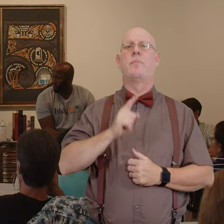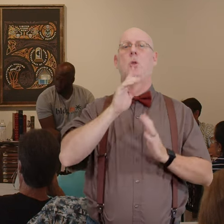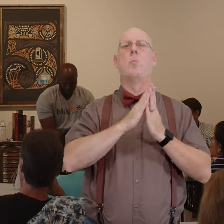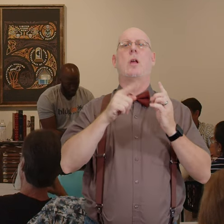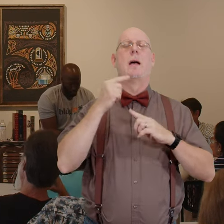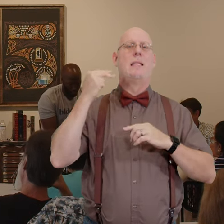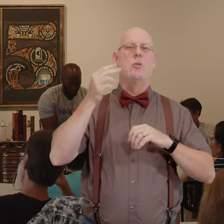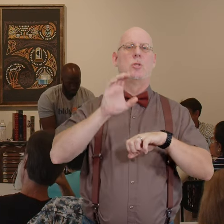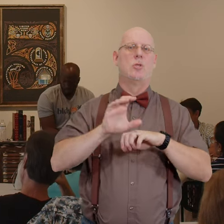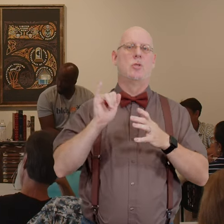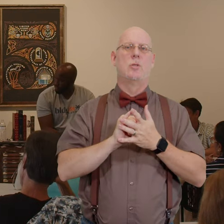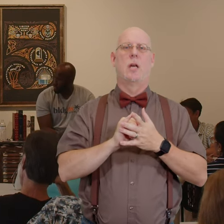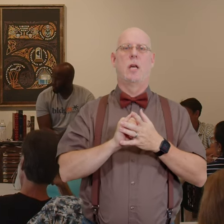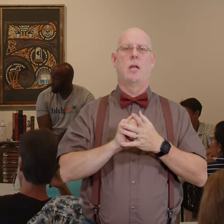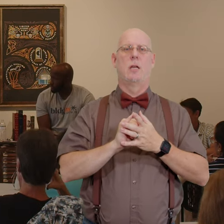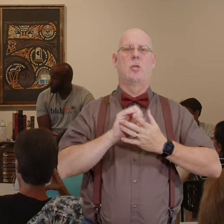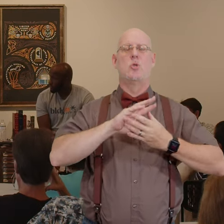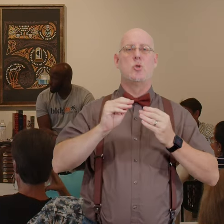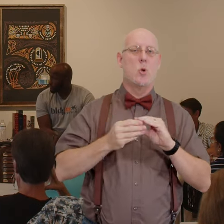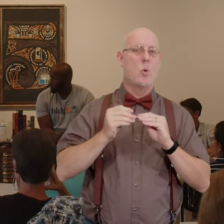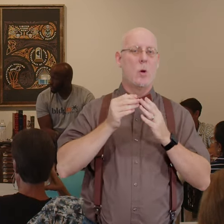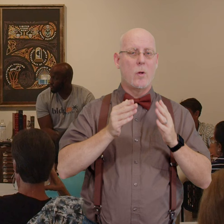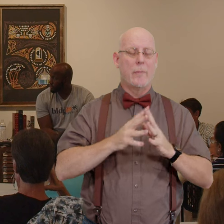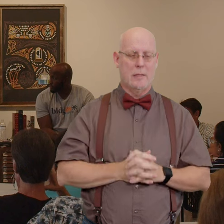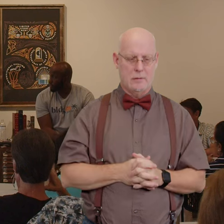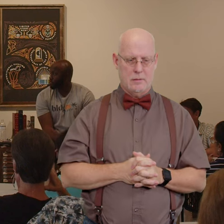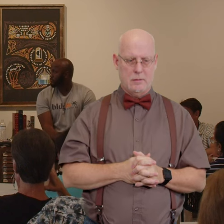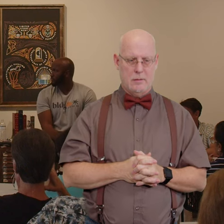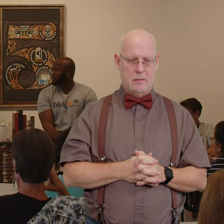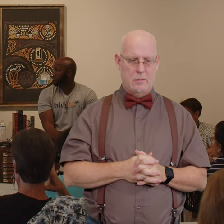Is there a book about the history of the church that is told in story format?